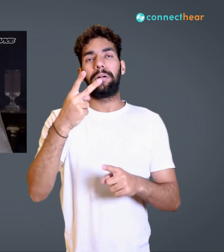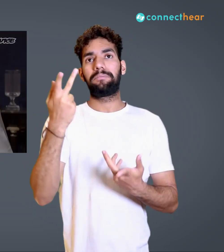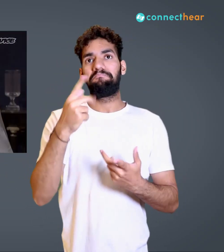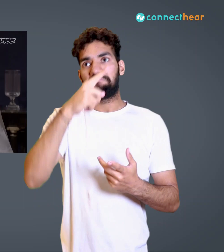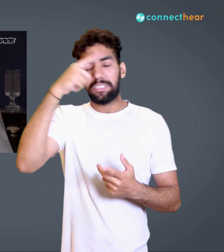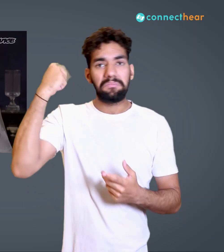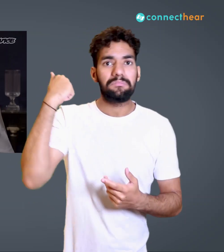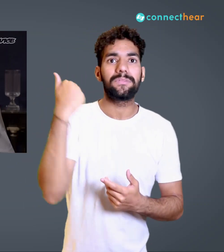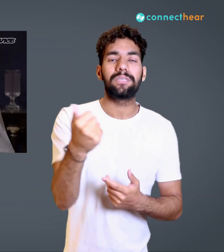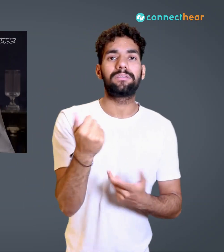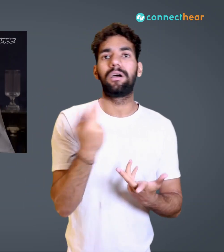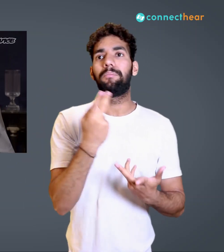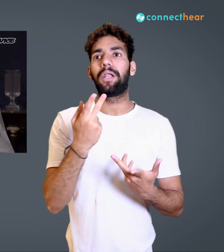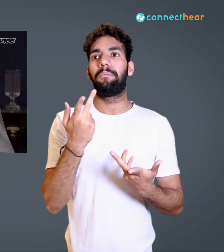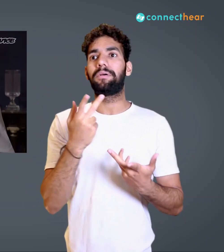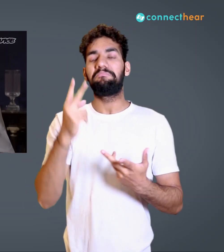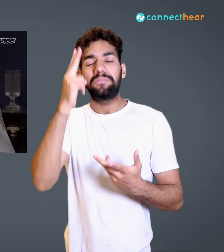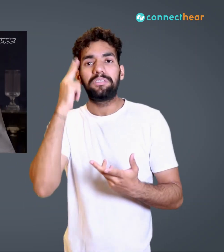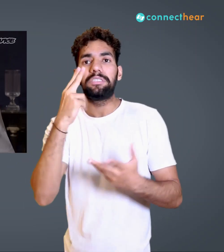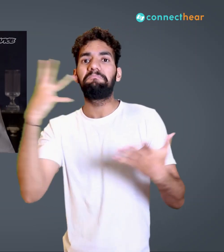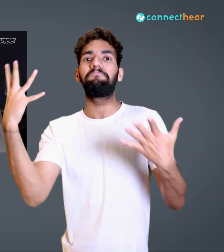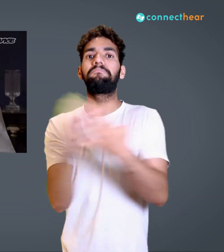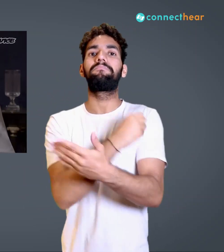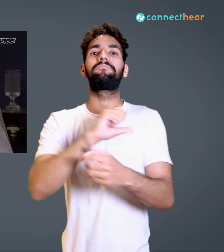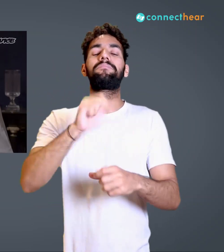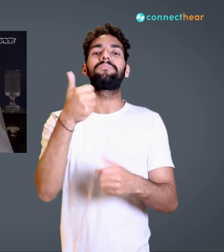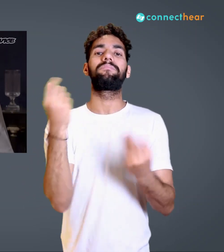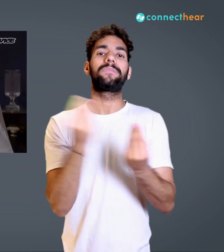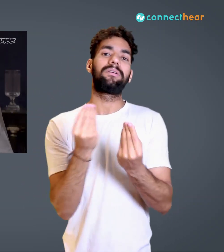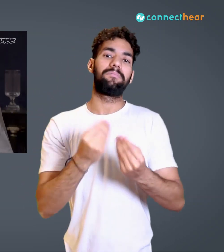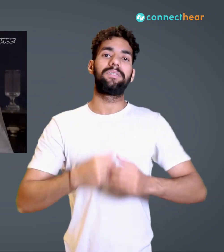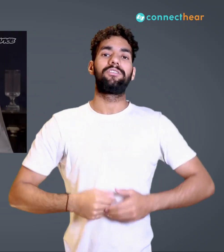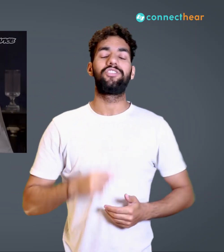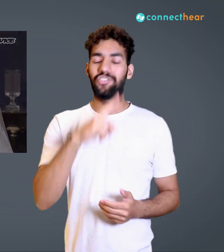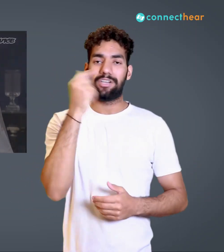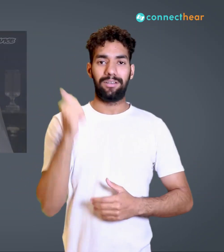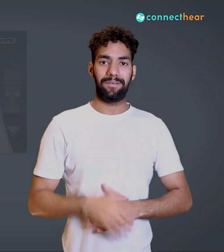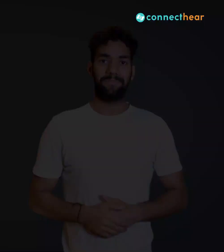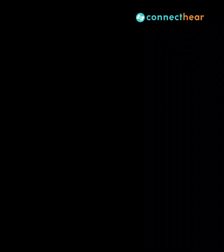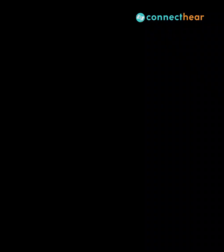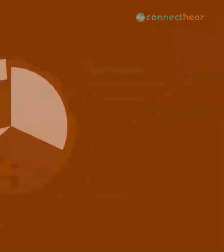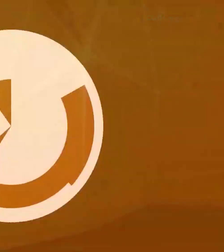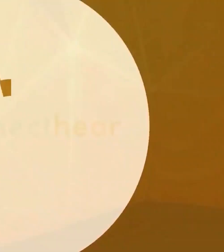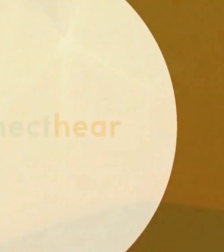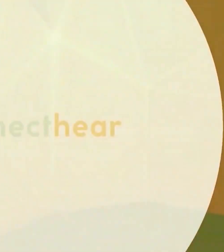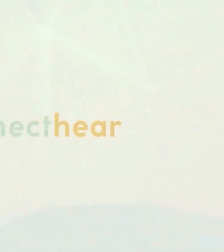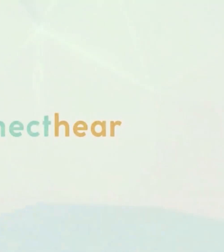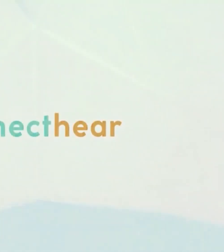going to be probably the most phenomenal thing that anyone could ever do.